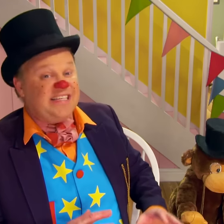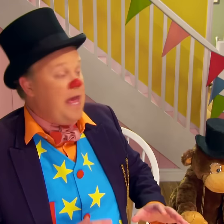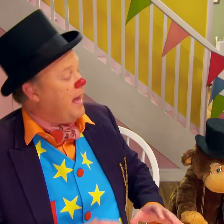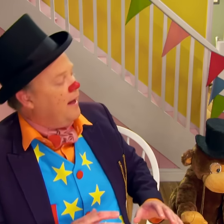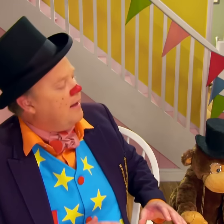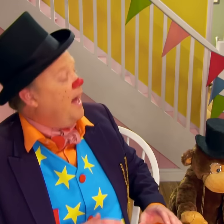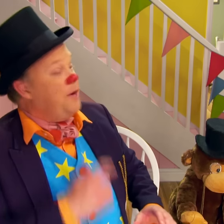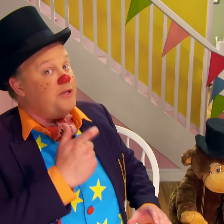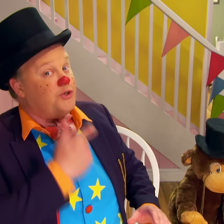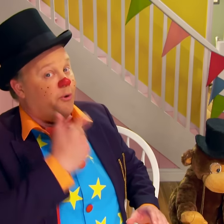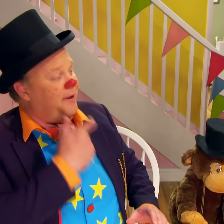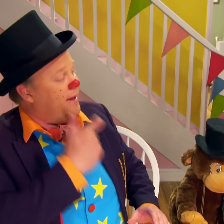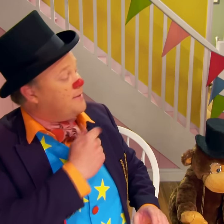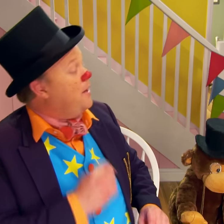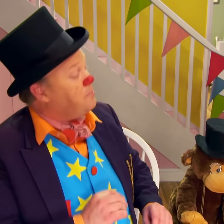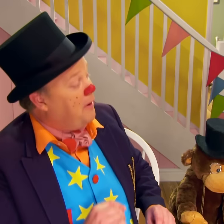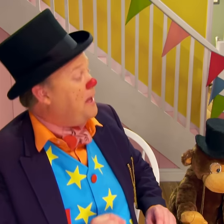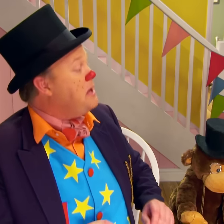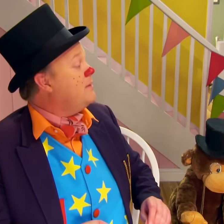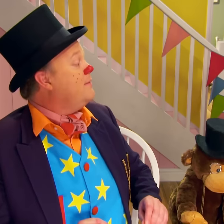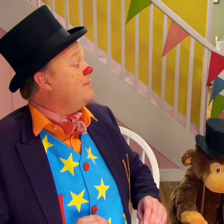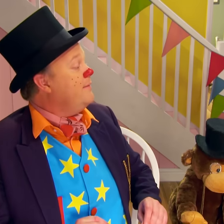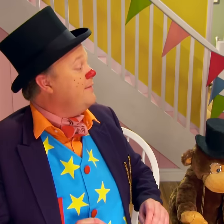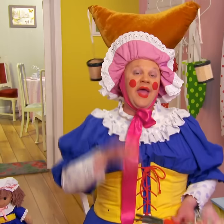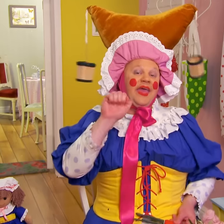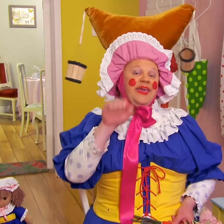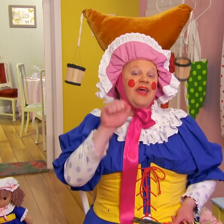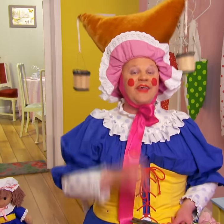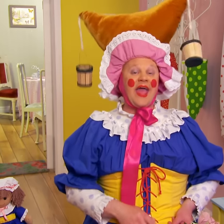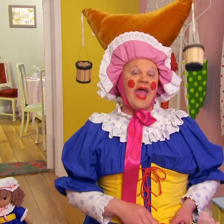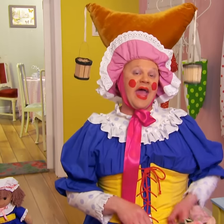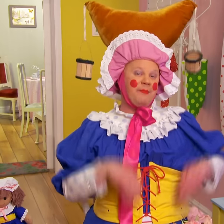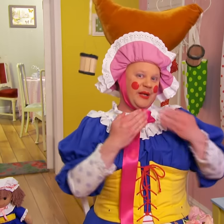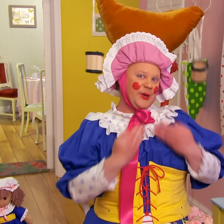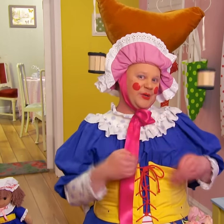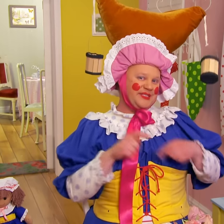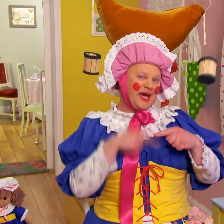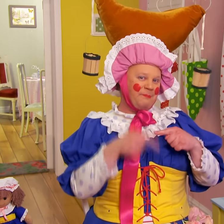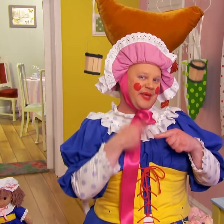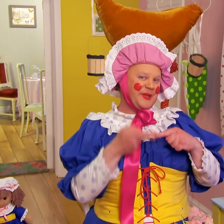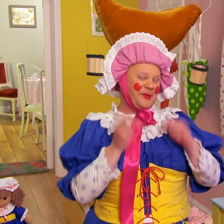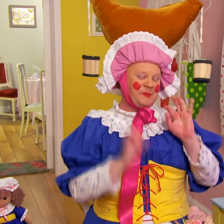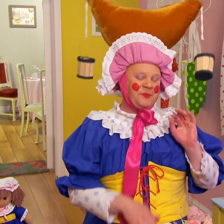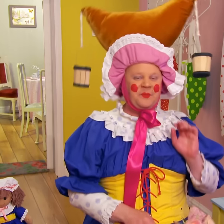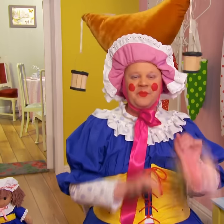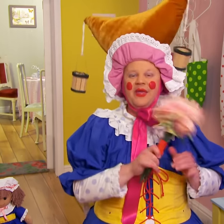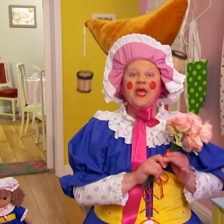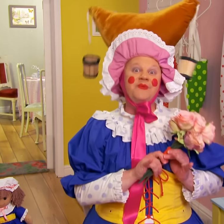say, are you enjoying it, Aunt Polly? Oh, yes, I am, Lord Tumble.